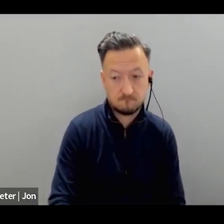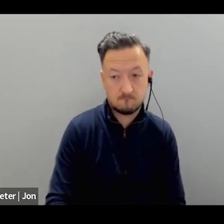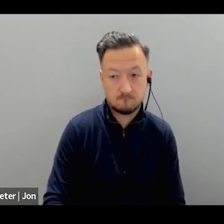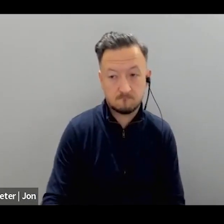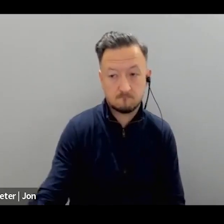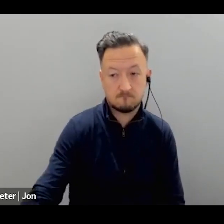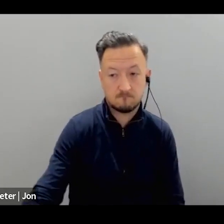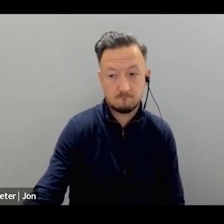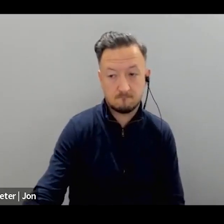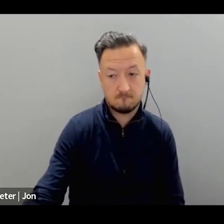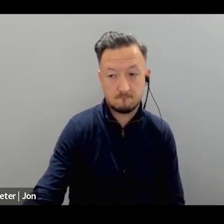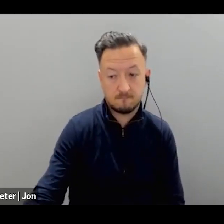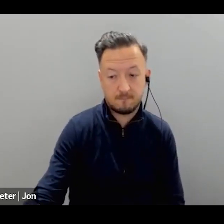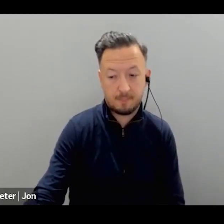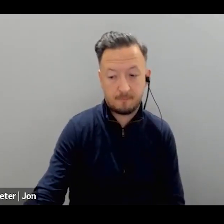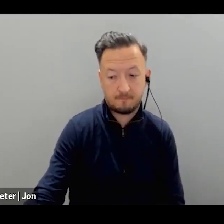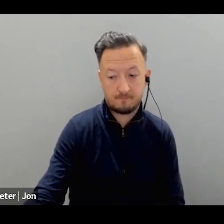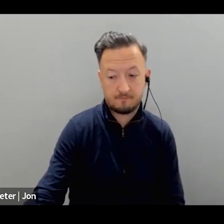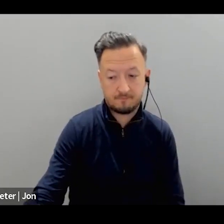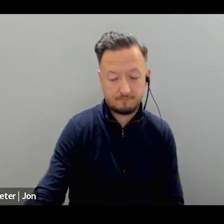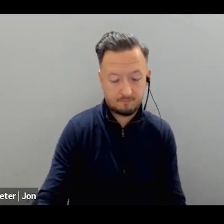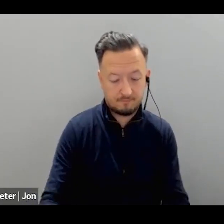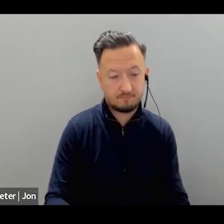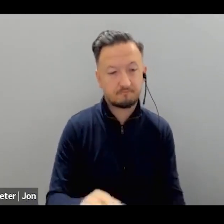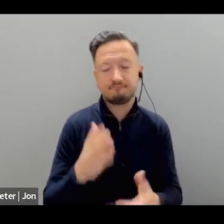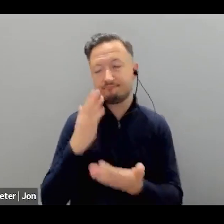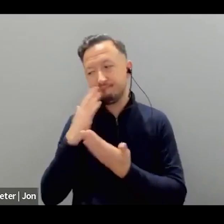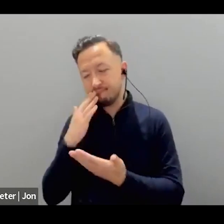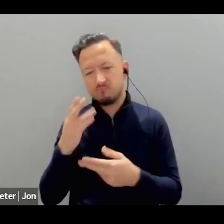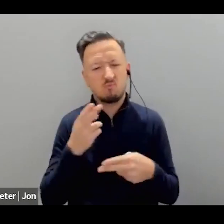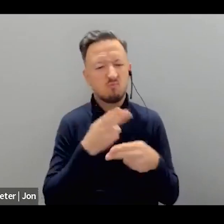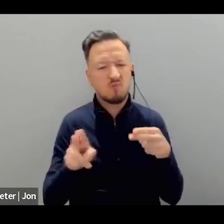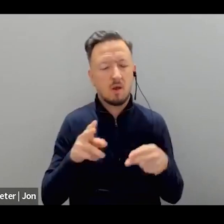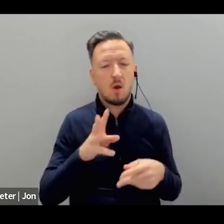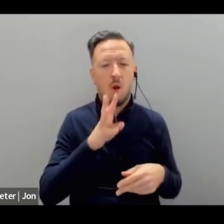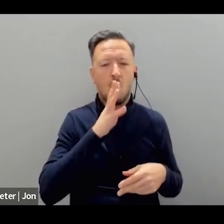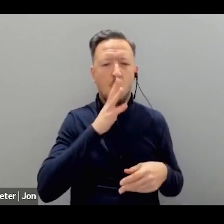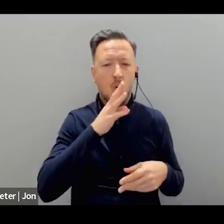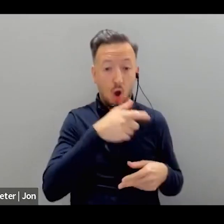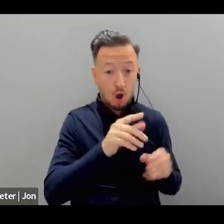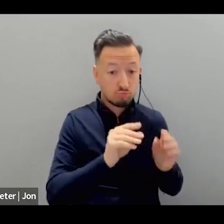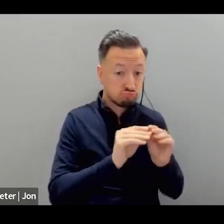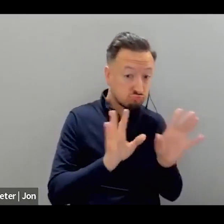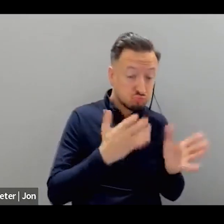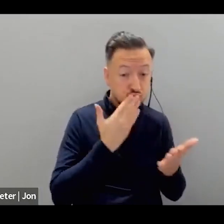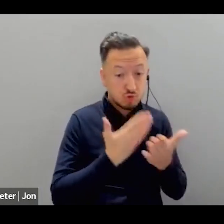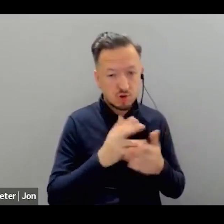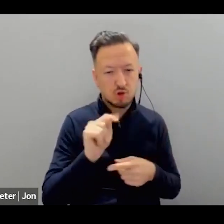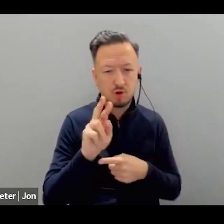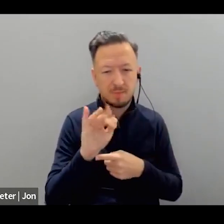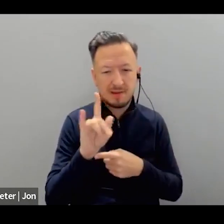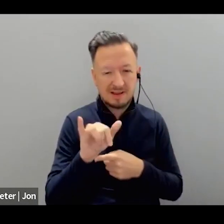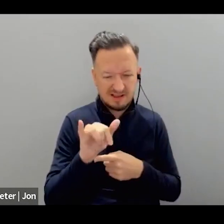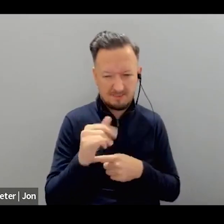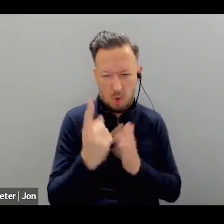Thank you, Ms. Pender. Quick update on the turbidity at North Fork right now, or an hour ago or so.